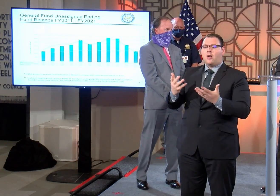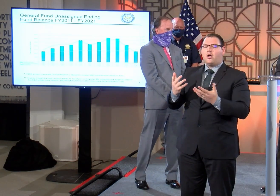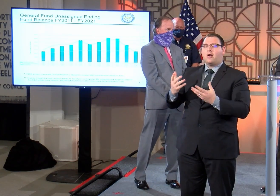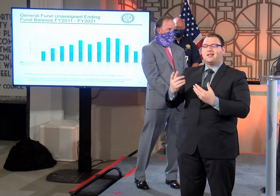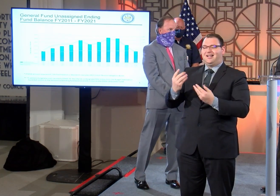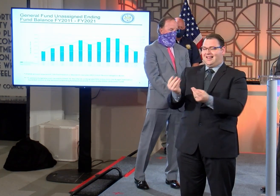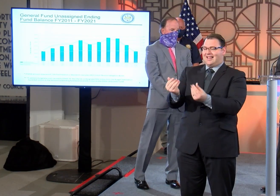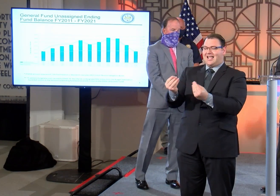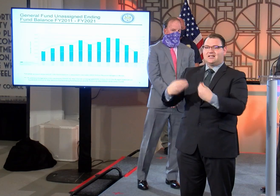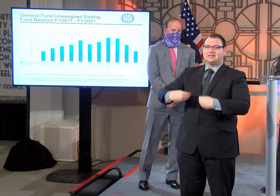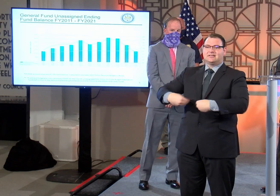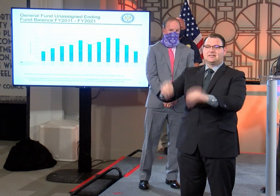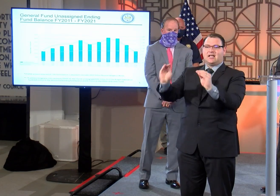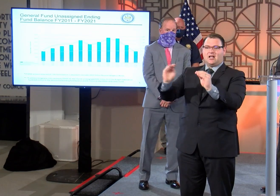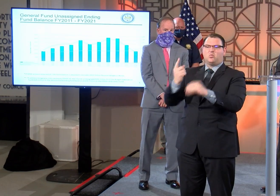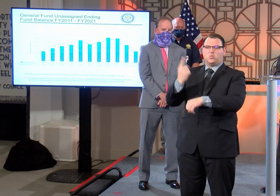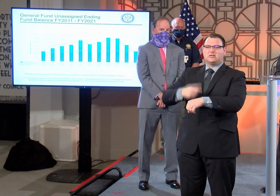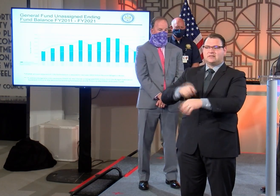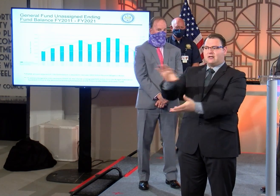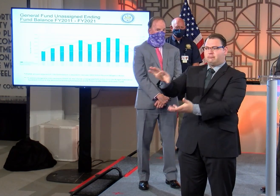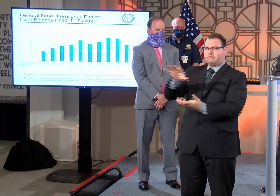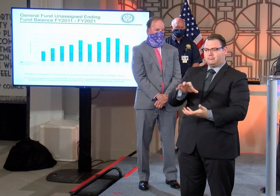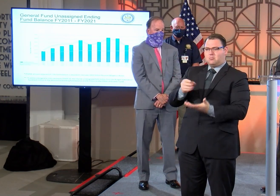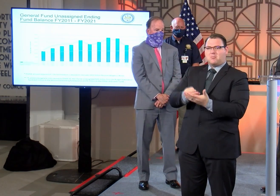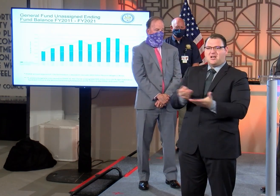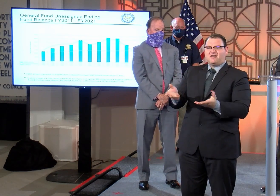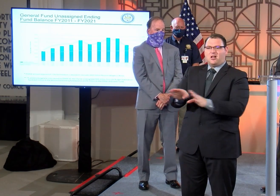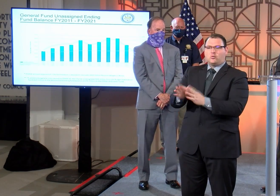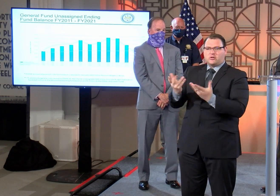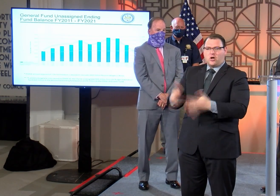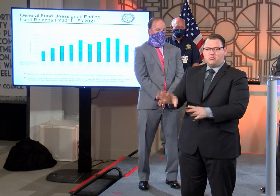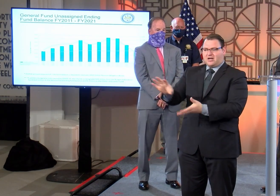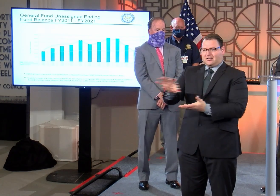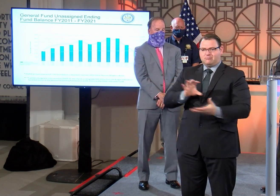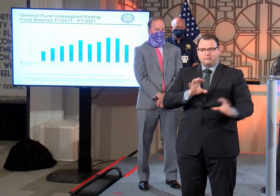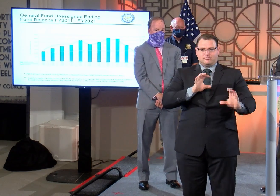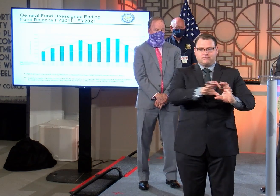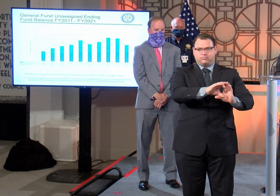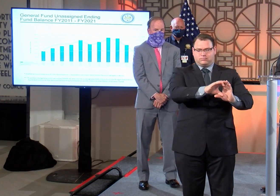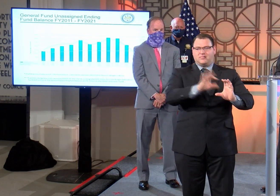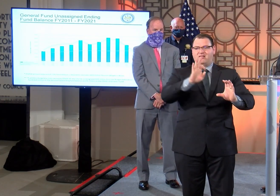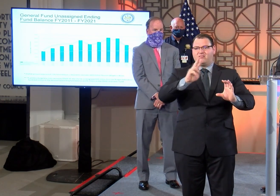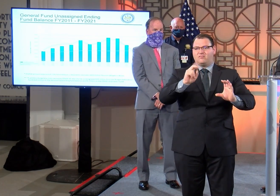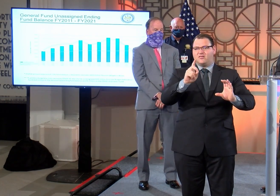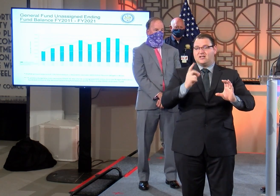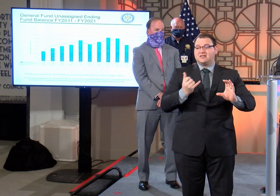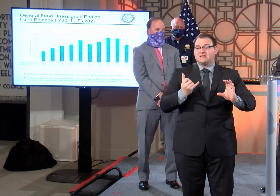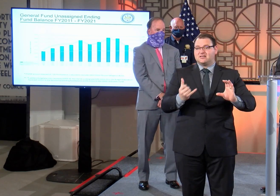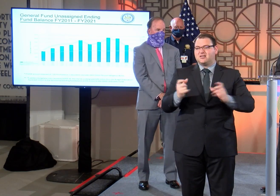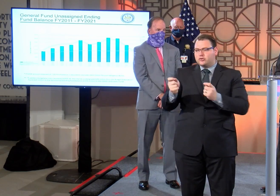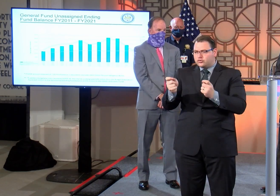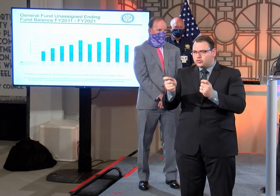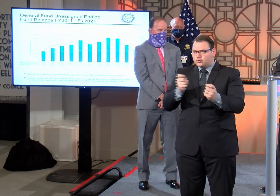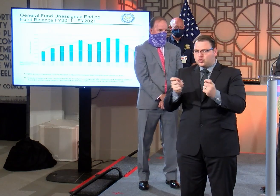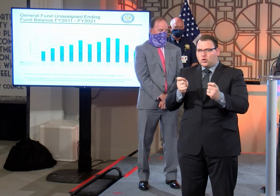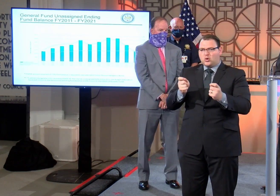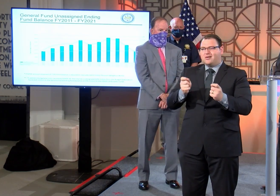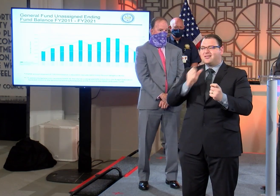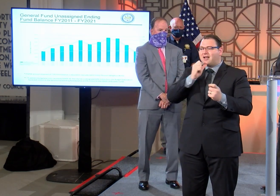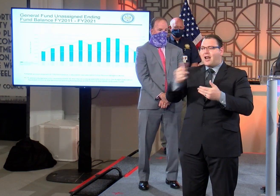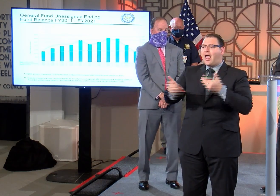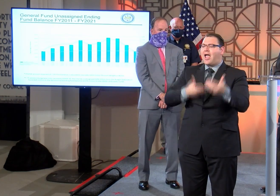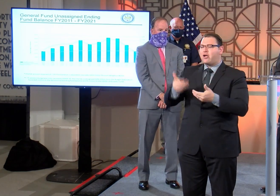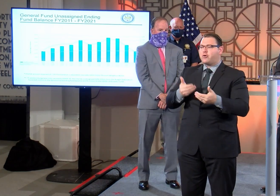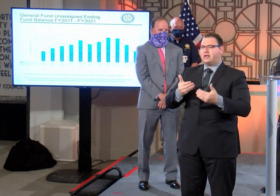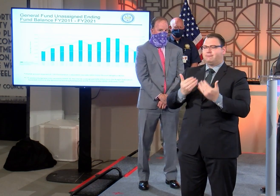closed and the dollars have been placed in the fund balance, control hiring, and continued tightening of the belt as we try to build